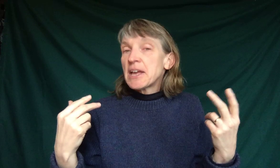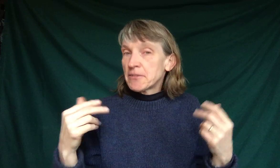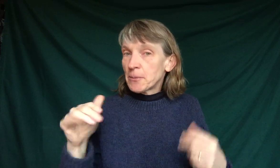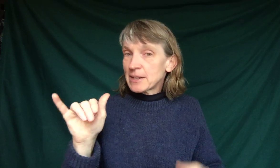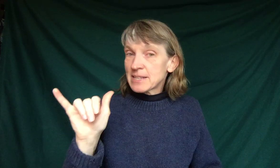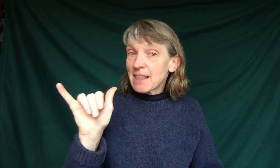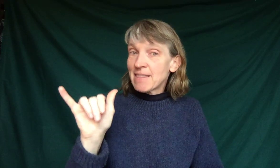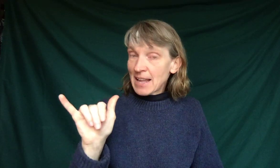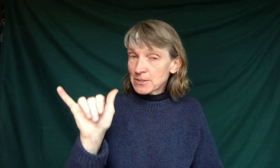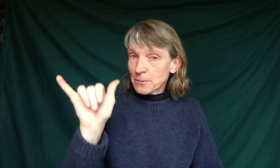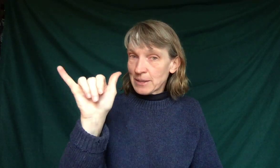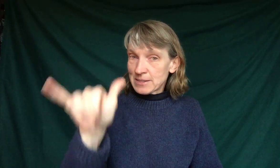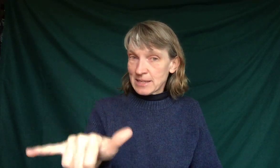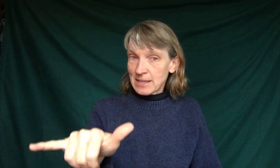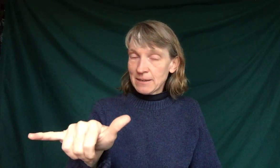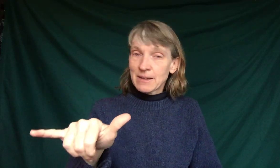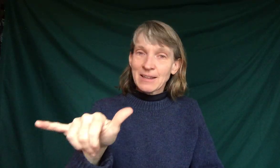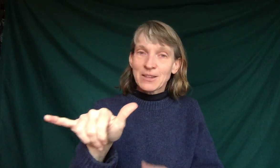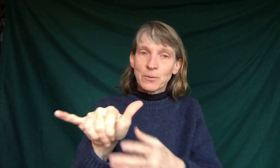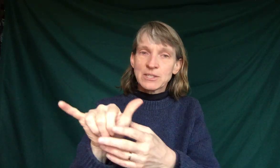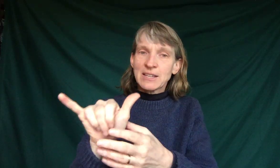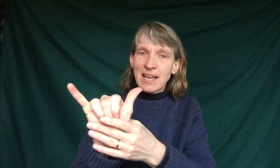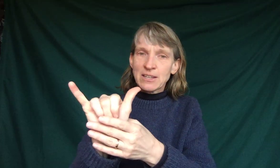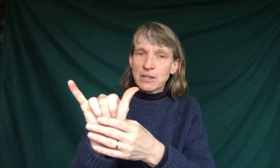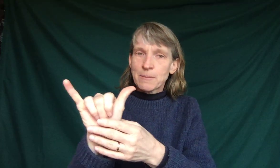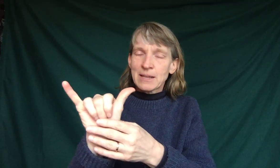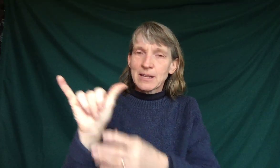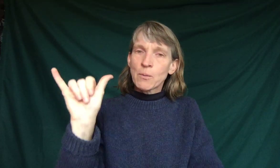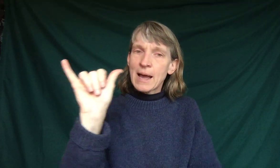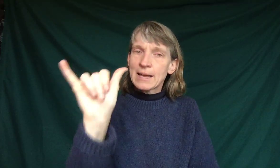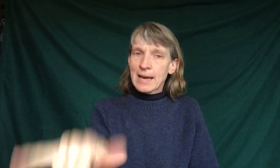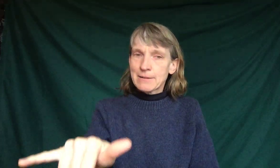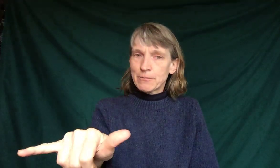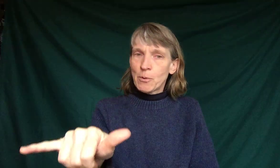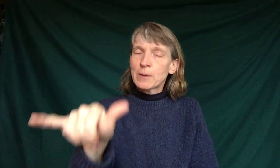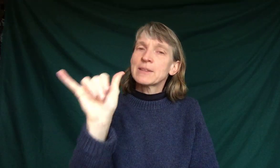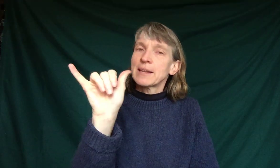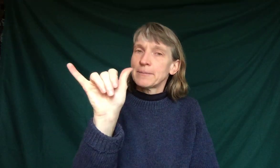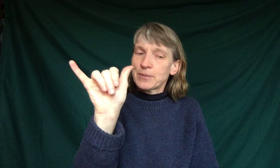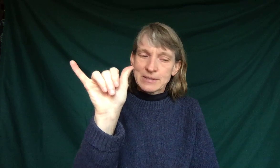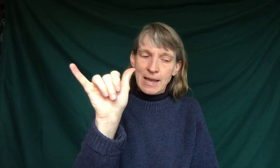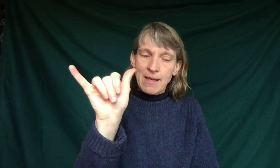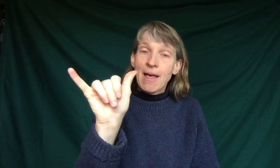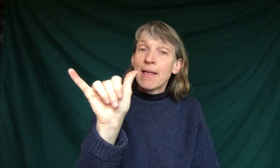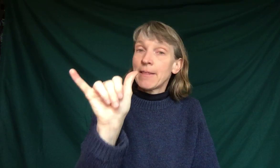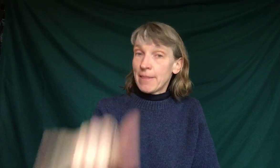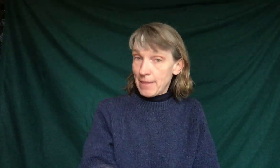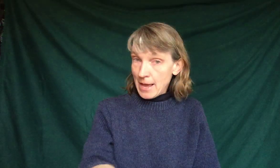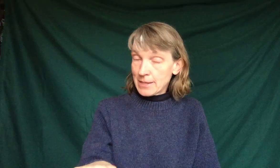you want to say, that's what we see, like the words at the end, you can make a letter Y and kind of point with it and say, that's